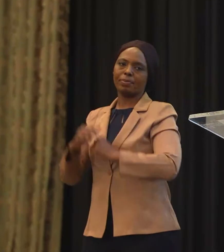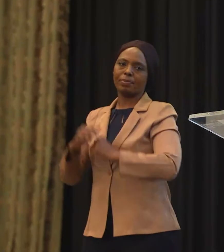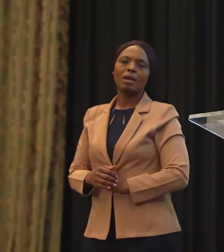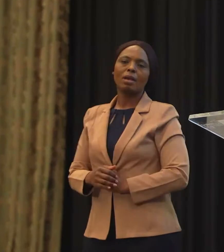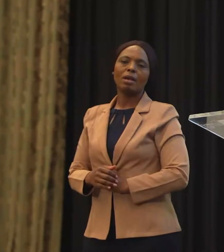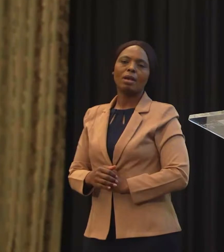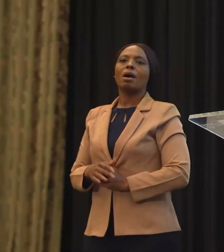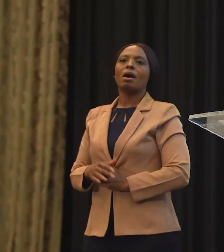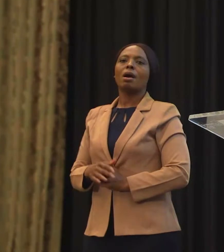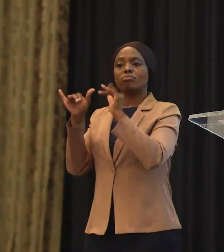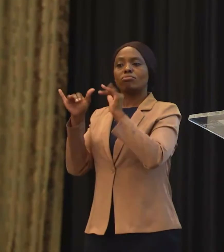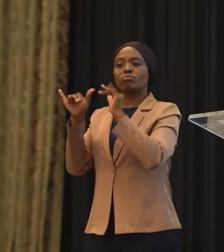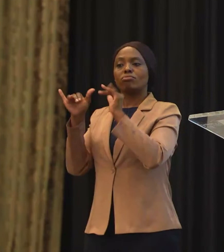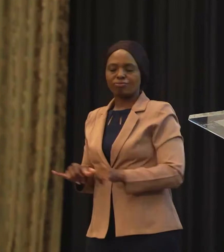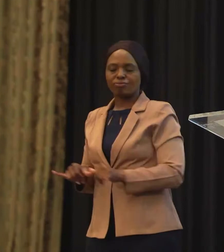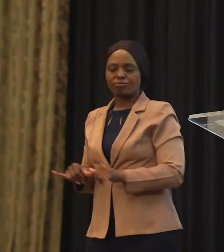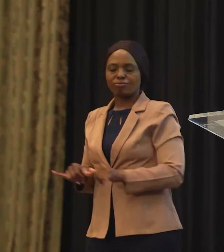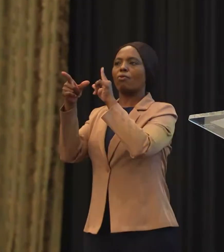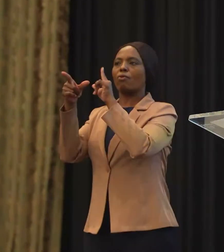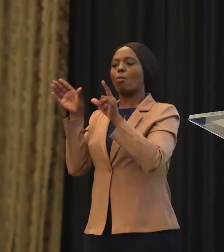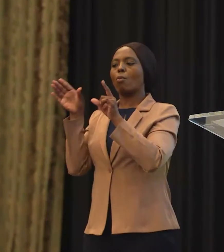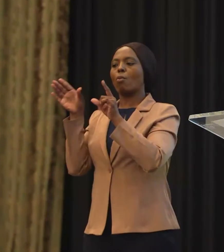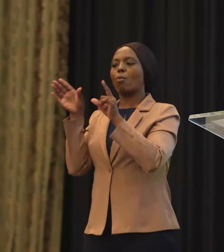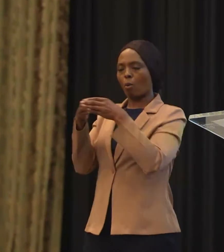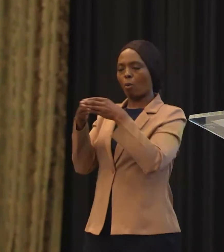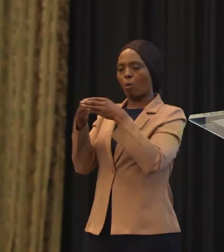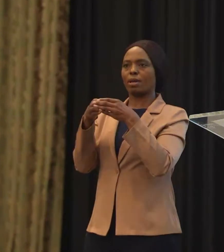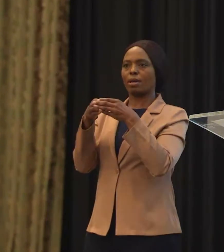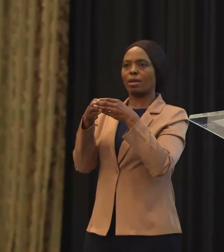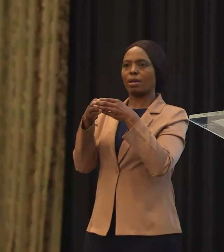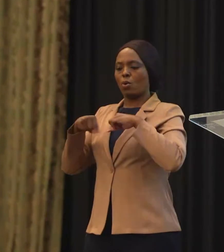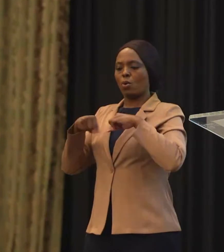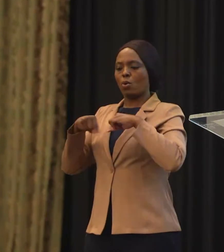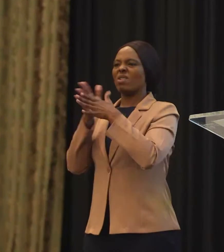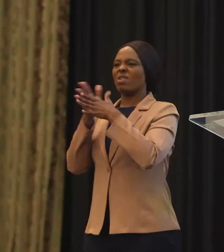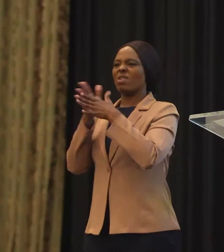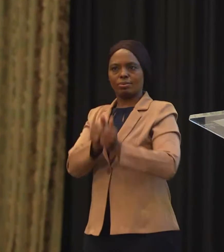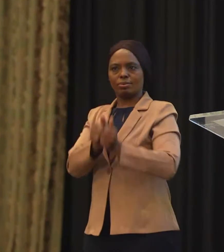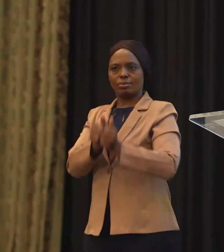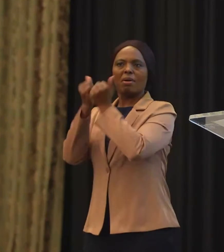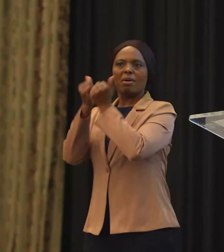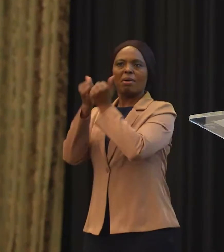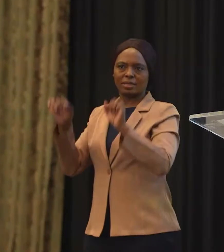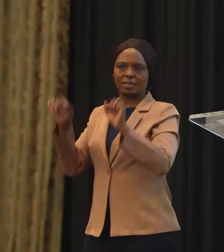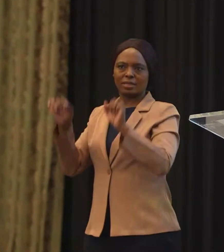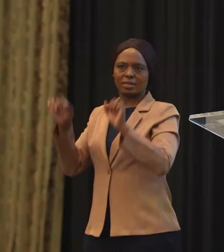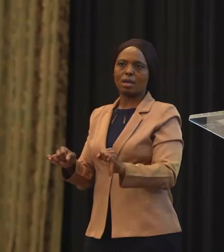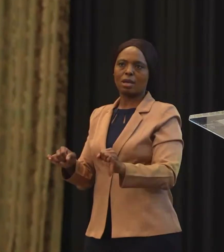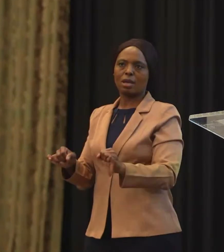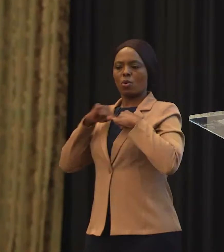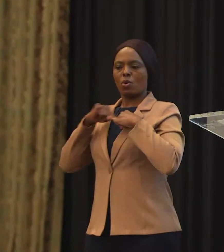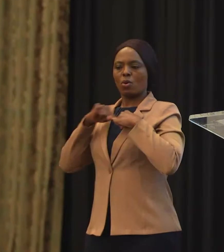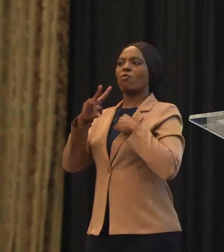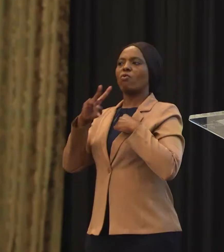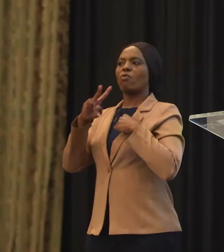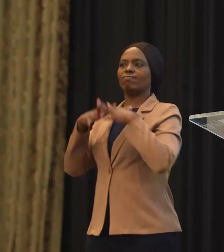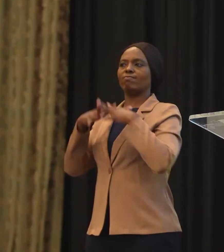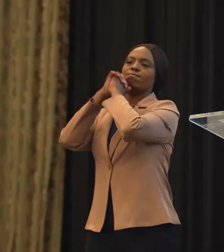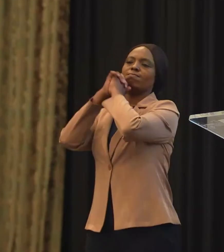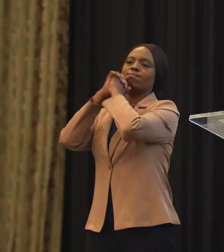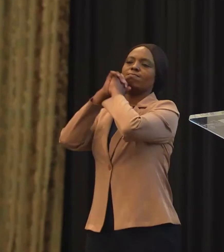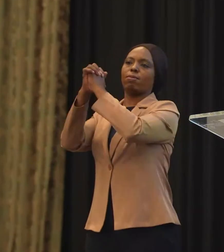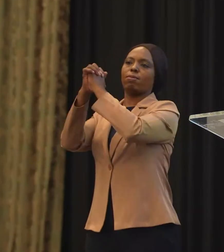well out of all the sectors was we are all collaborate already. We all have a unified voice, and we need to